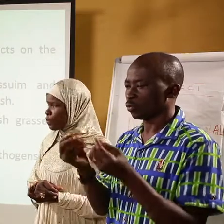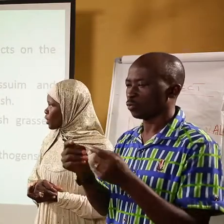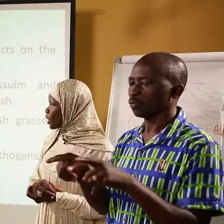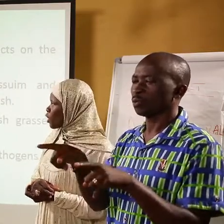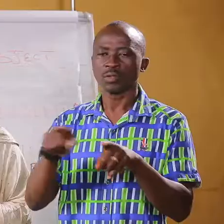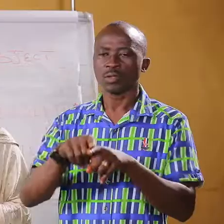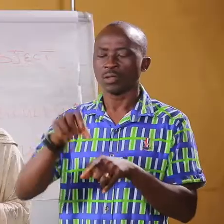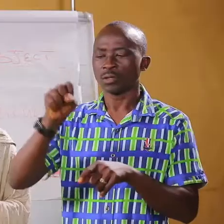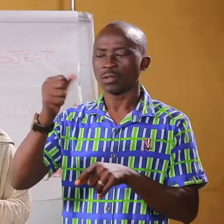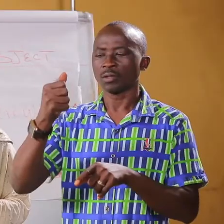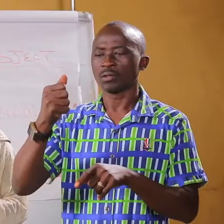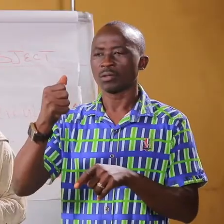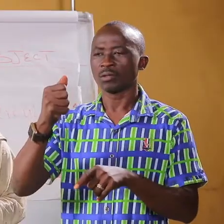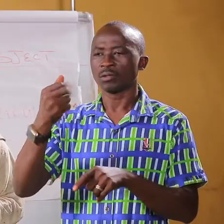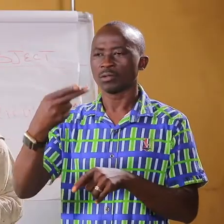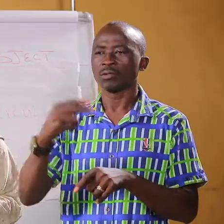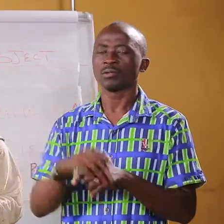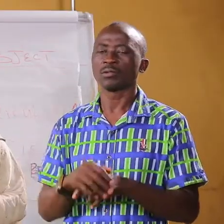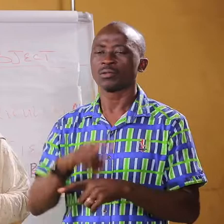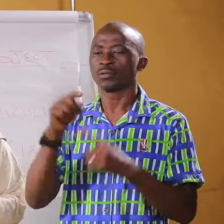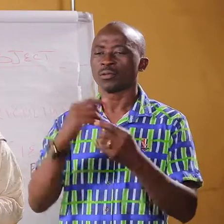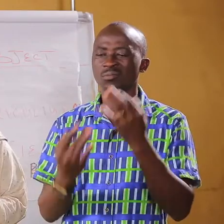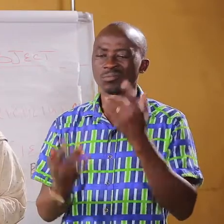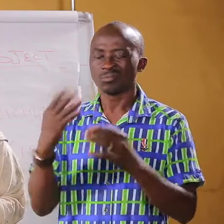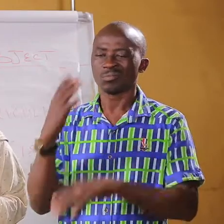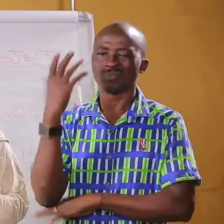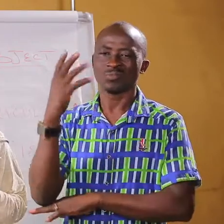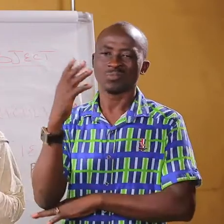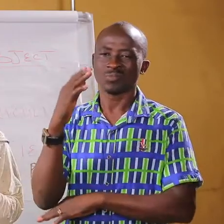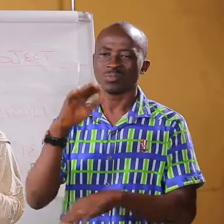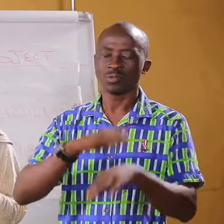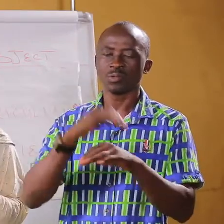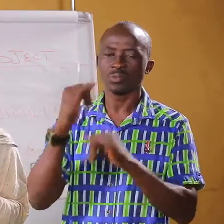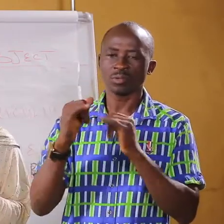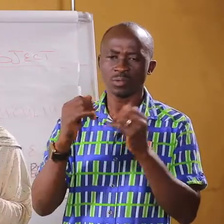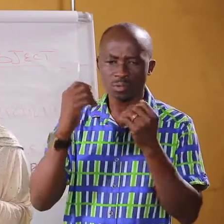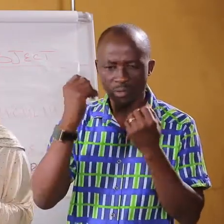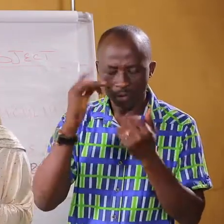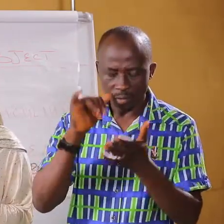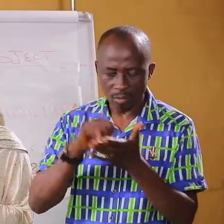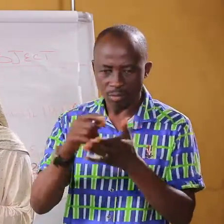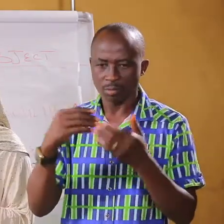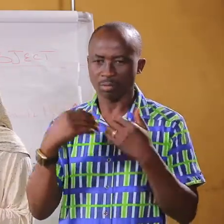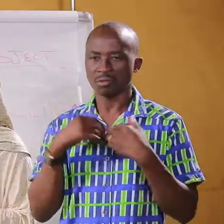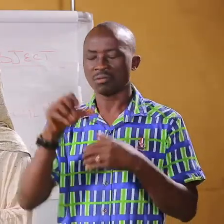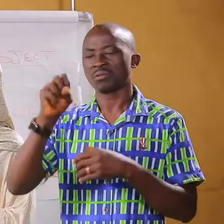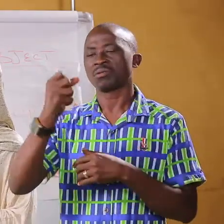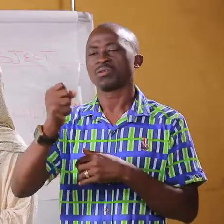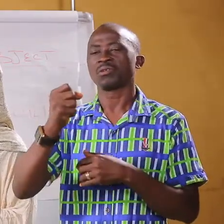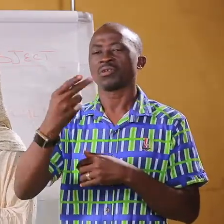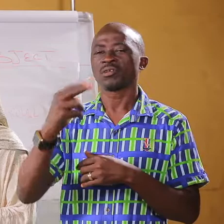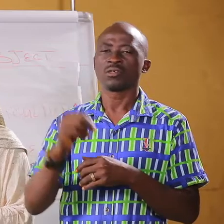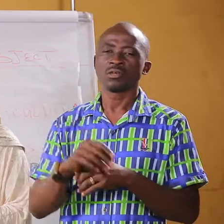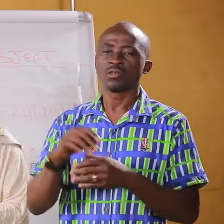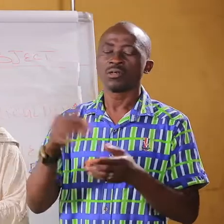ash. When you burn the bush, at the end of the burning, you realize that you have ash. And this ash, they are